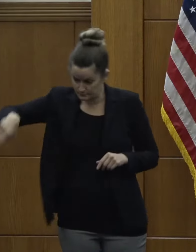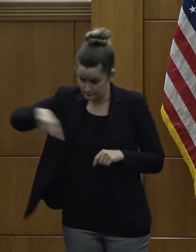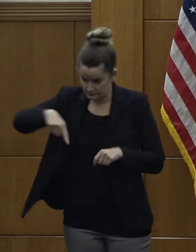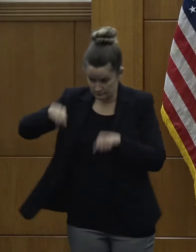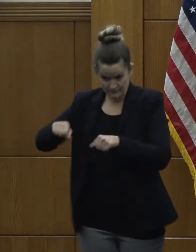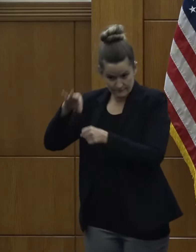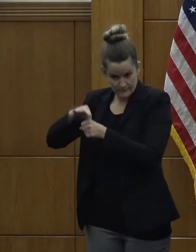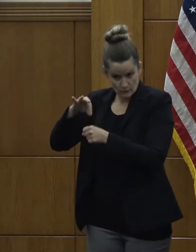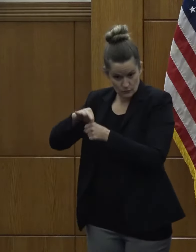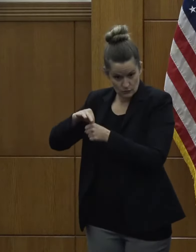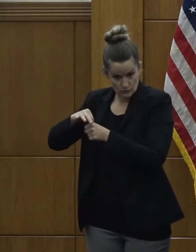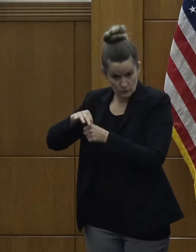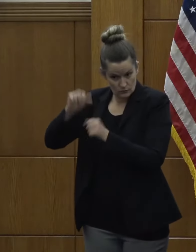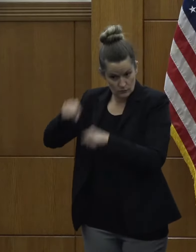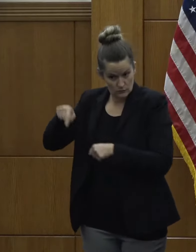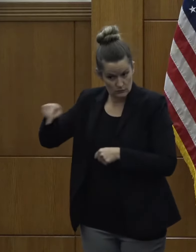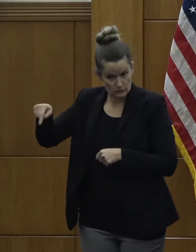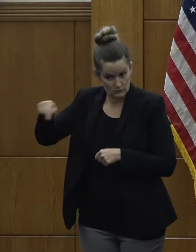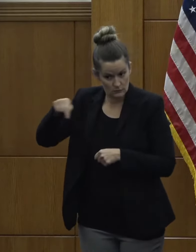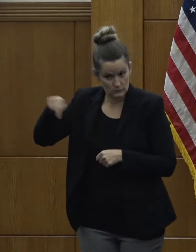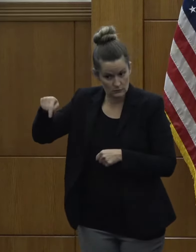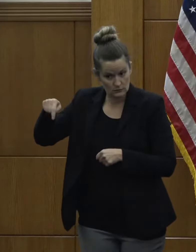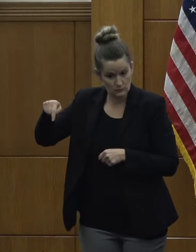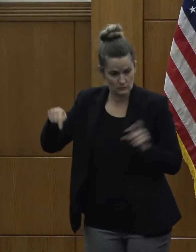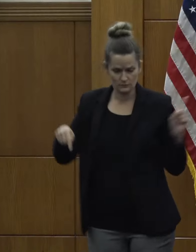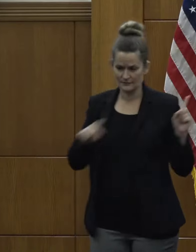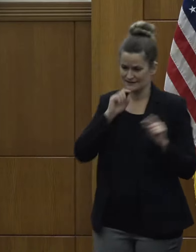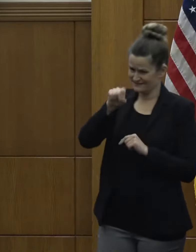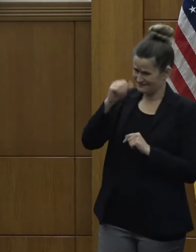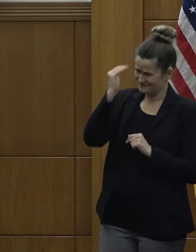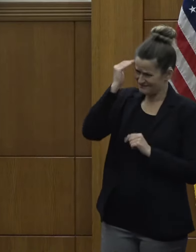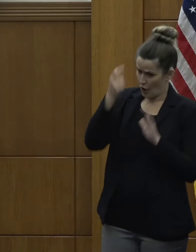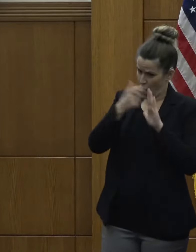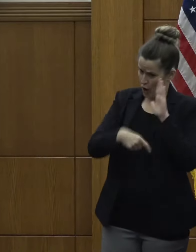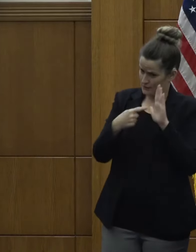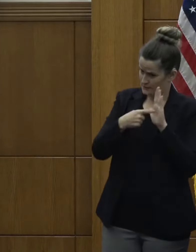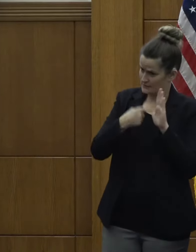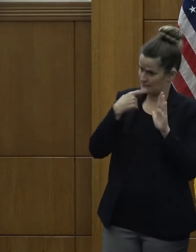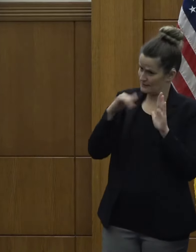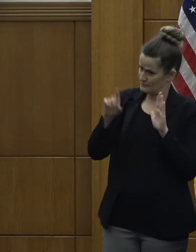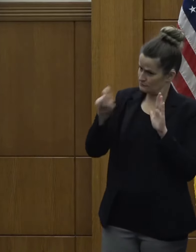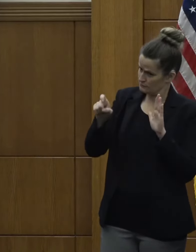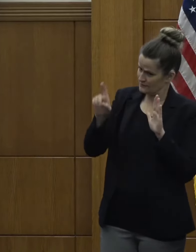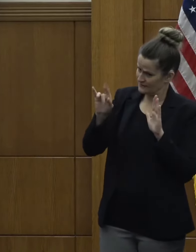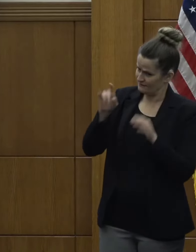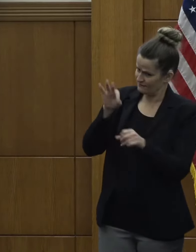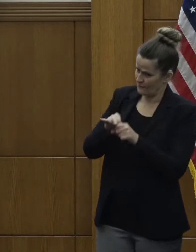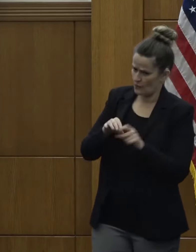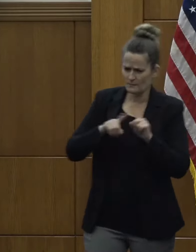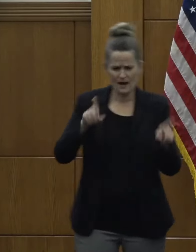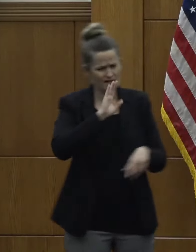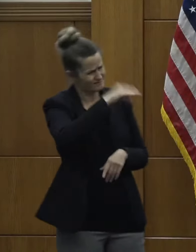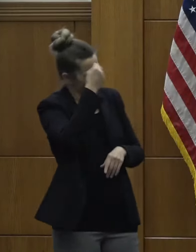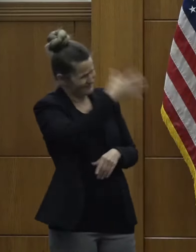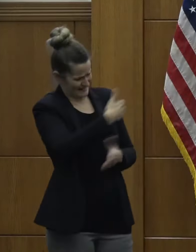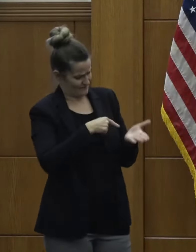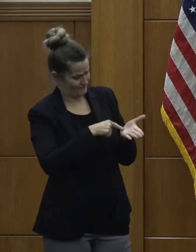For the 11 ballots, they did cast 11 ballots. Yes, sir. Right, but they were misprinted. Were they able to